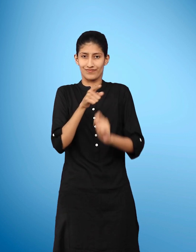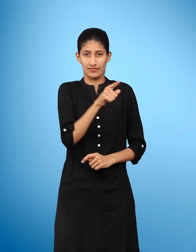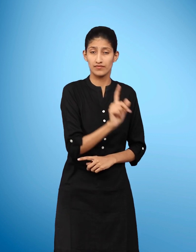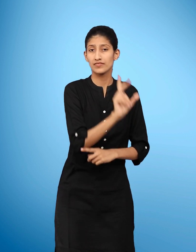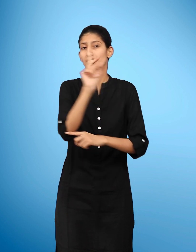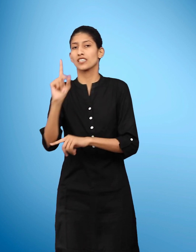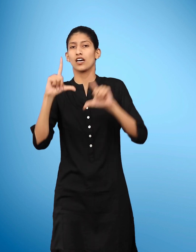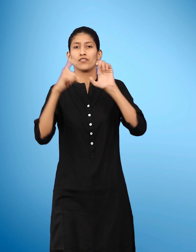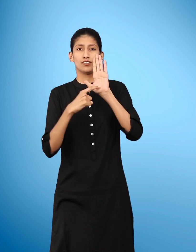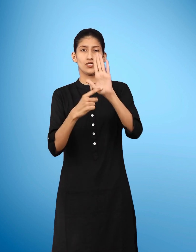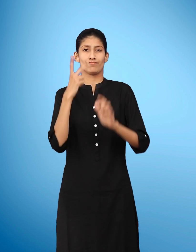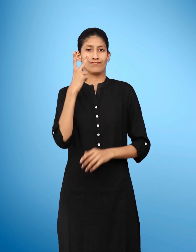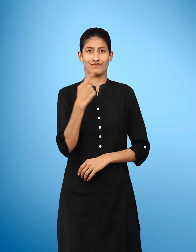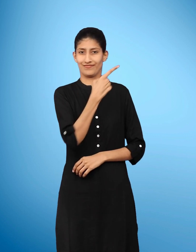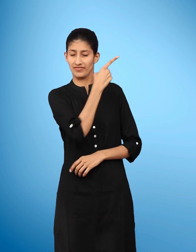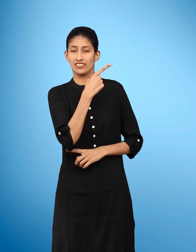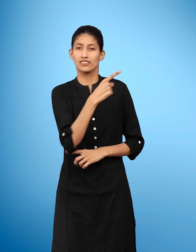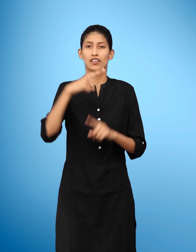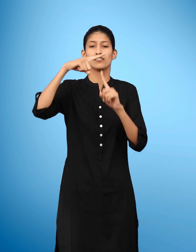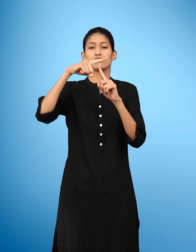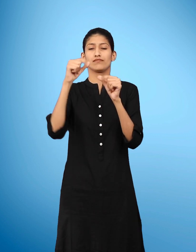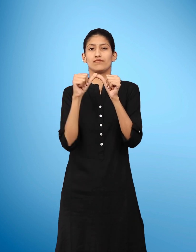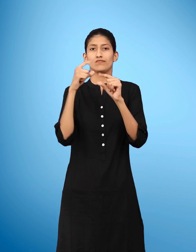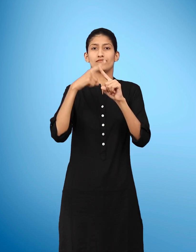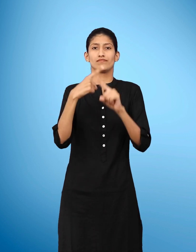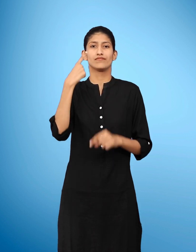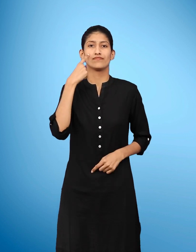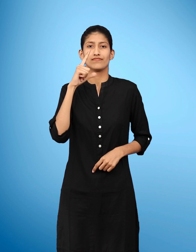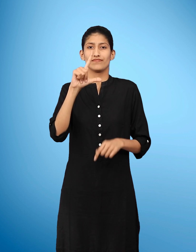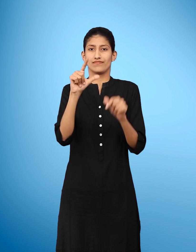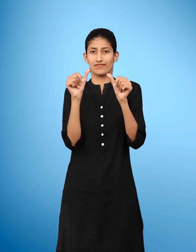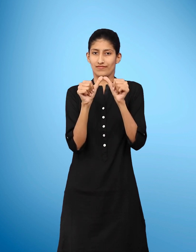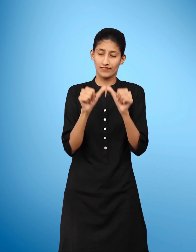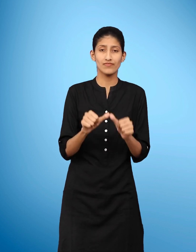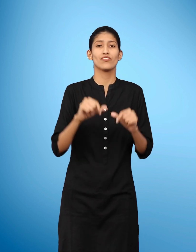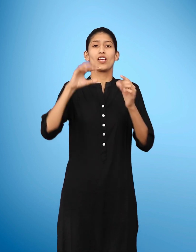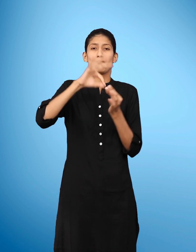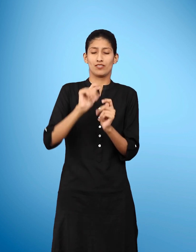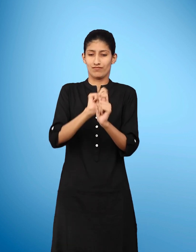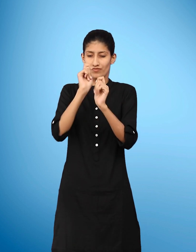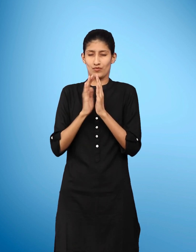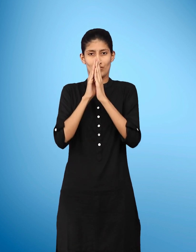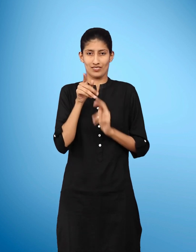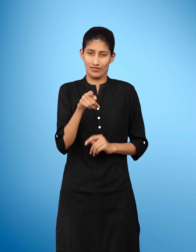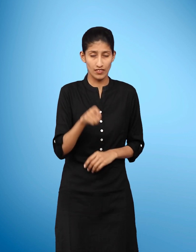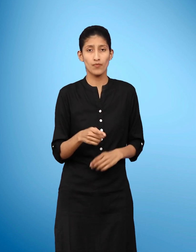an image of the Buddha from Mathura is shown. On the right, an image of the Buddha